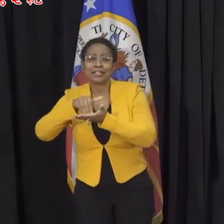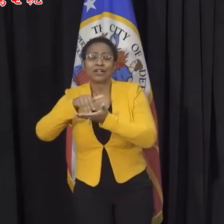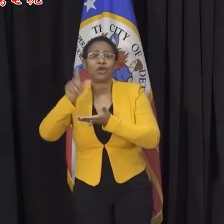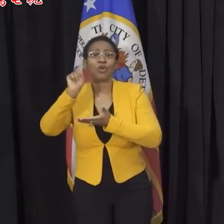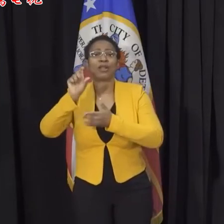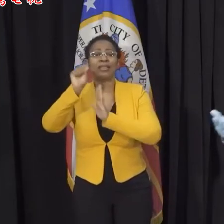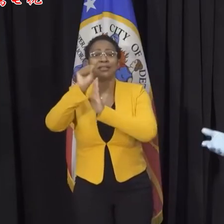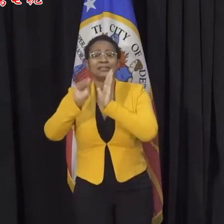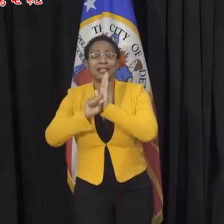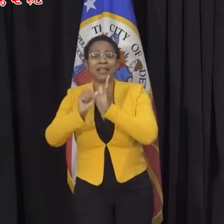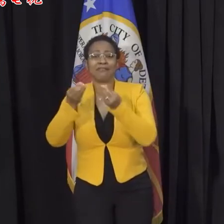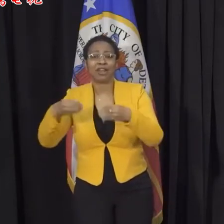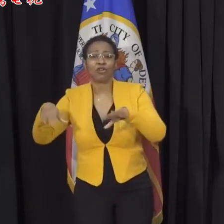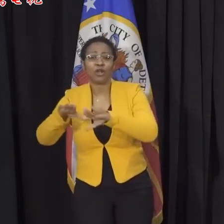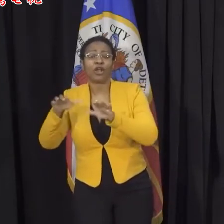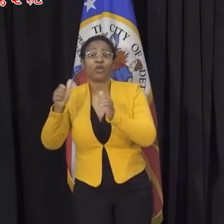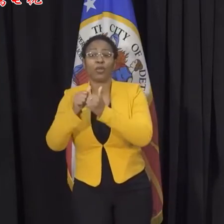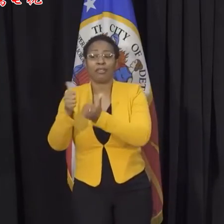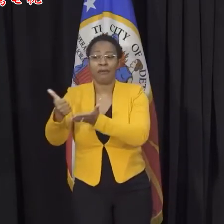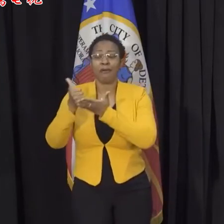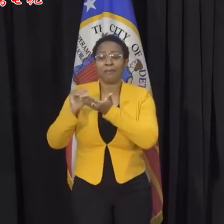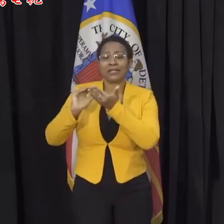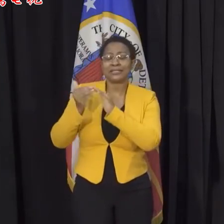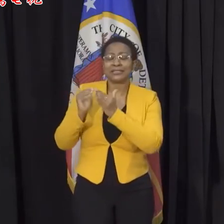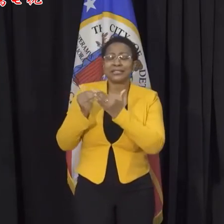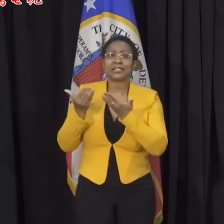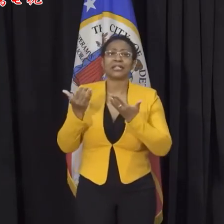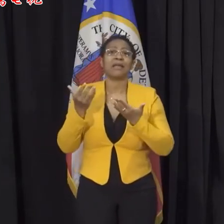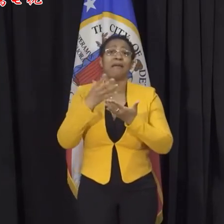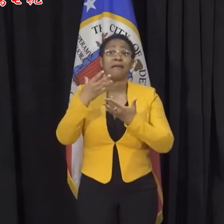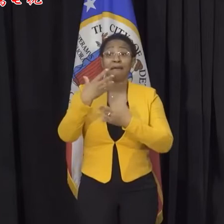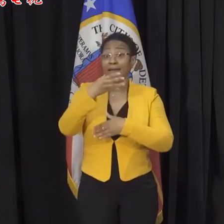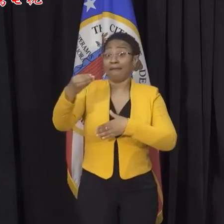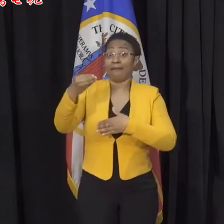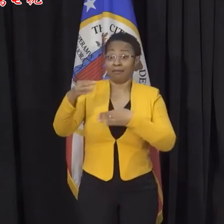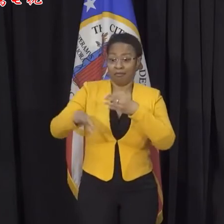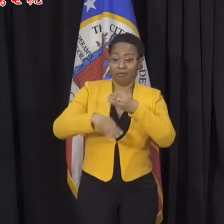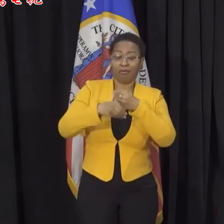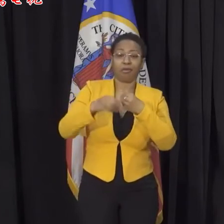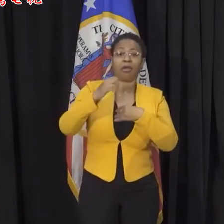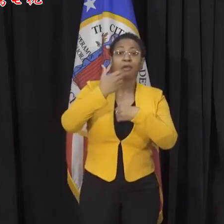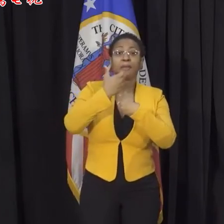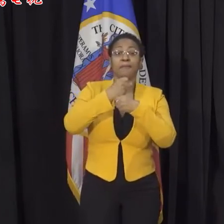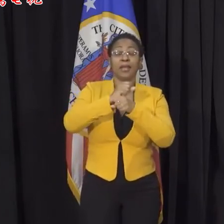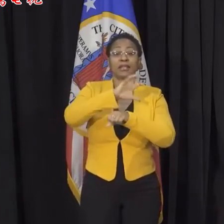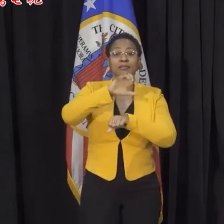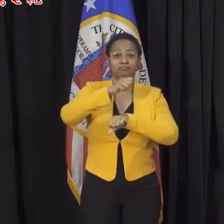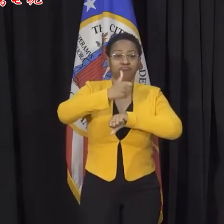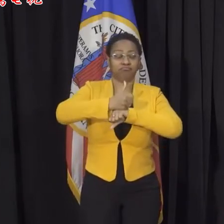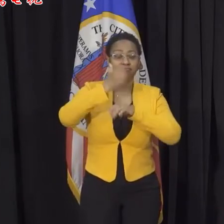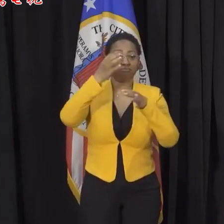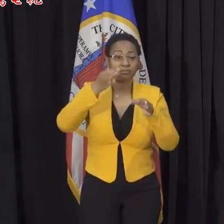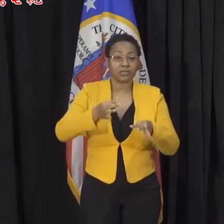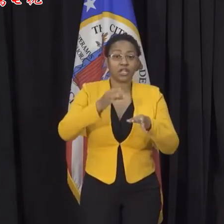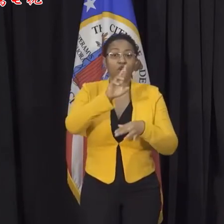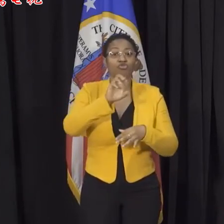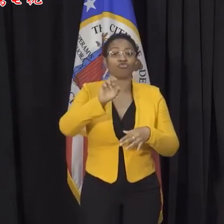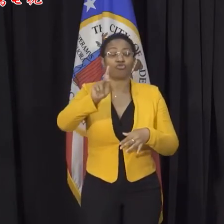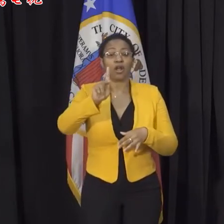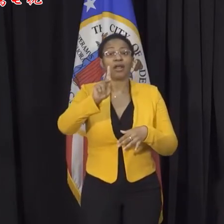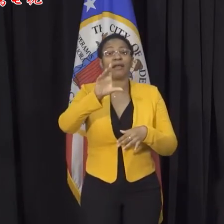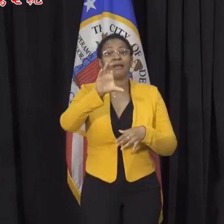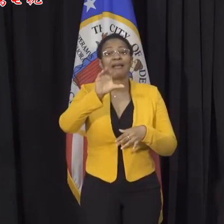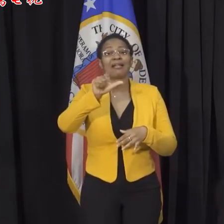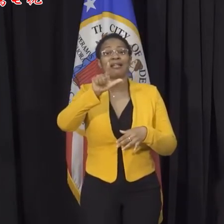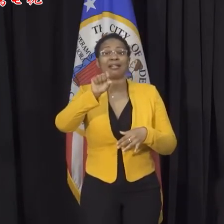the state fairground with the help of the city, and making a decision on to do the Rocket Mortgage Classic with TV